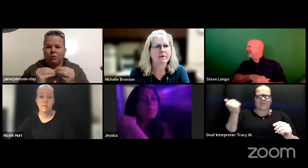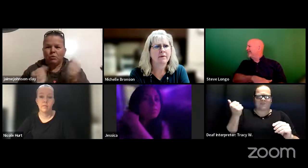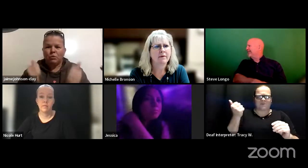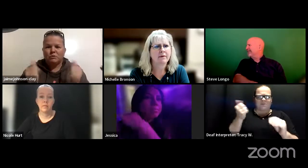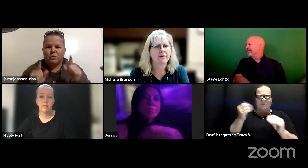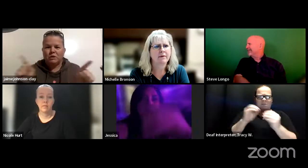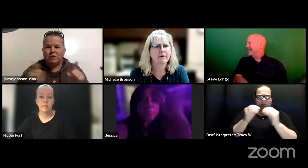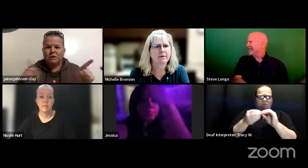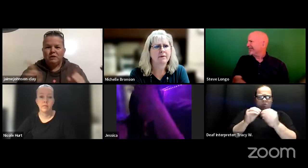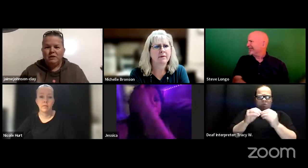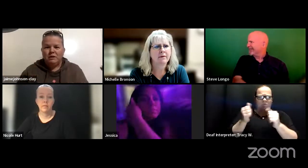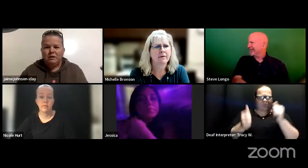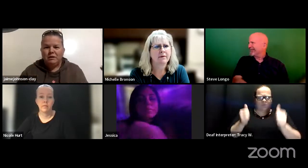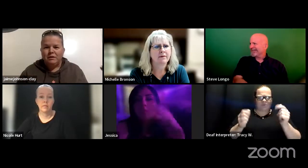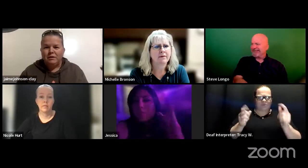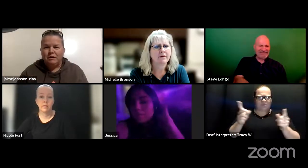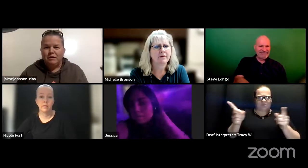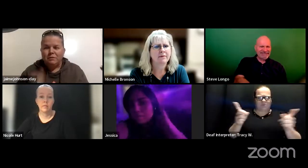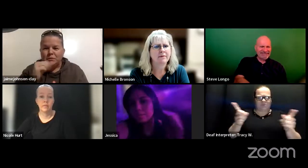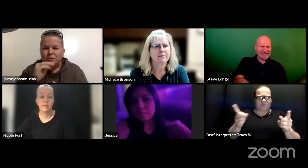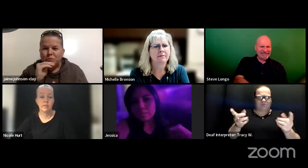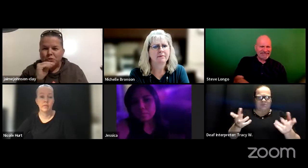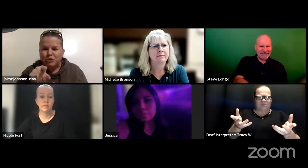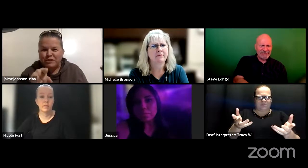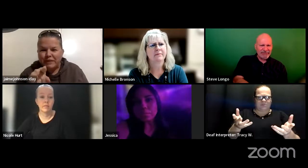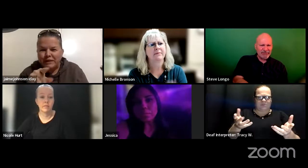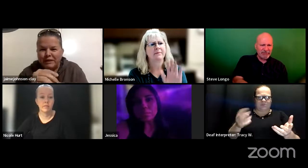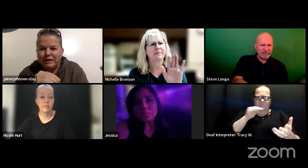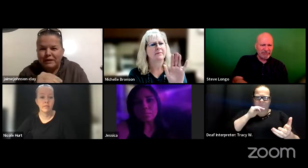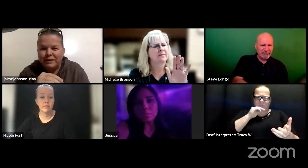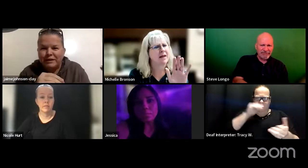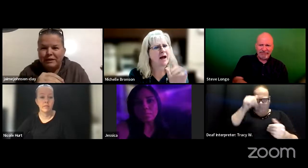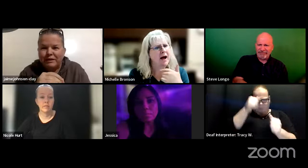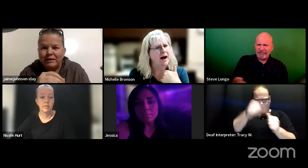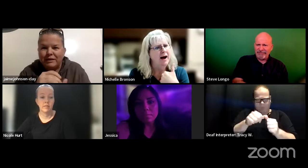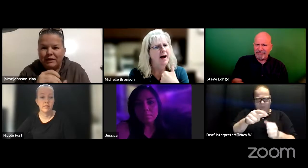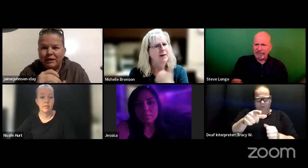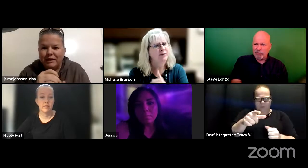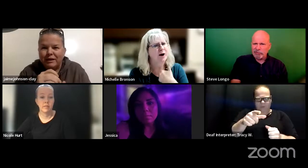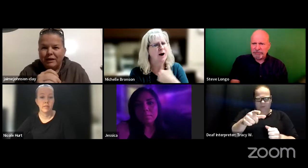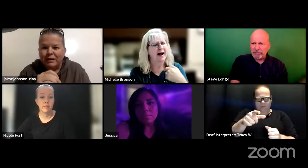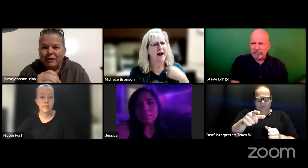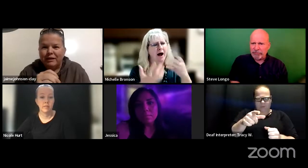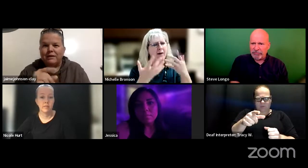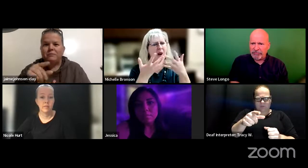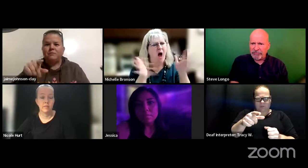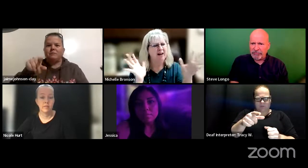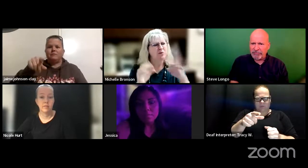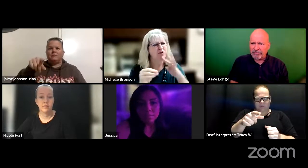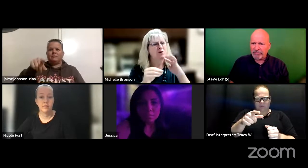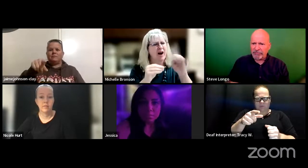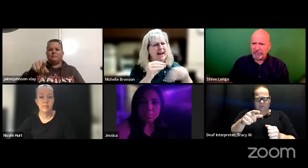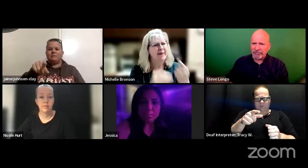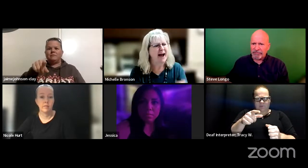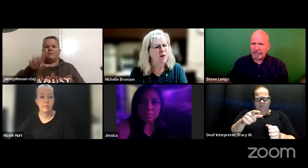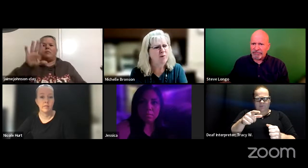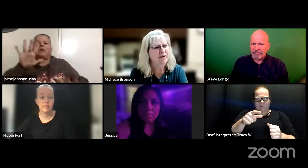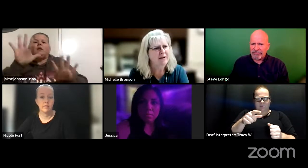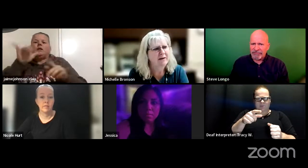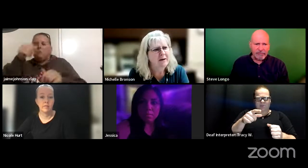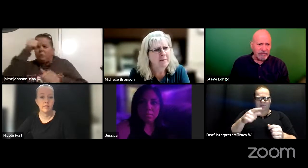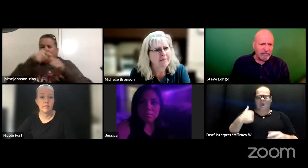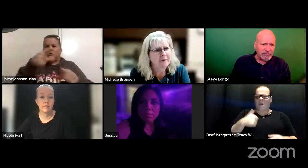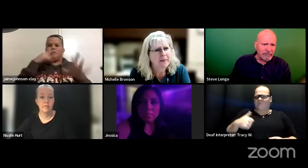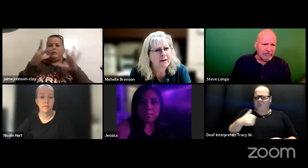the stories and sign. And I'm wondering who was awarded that. Michelle's saying, I'm so sorry. I'm